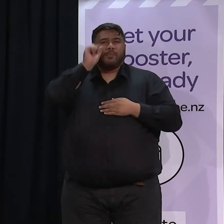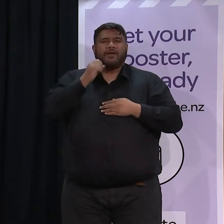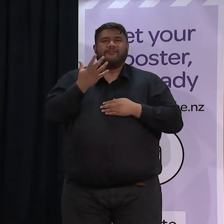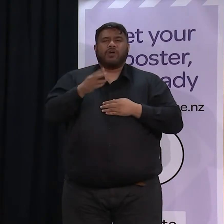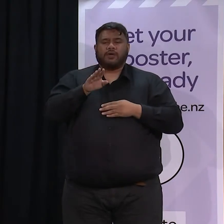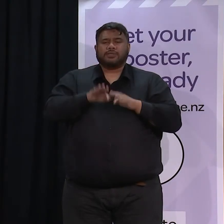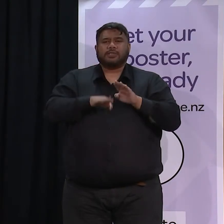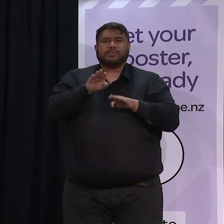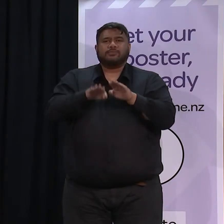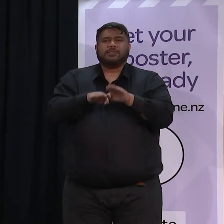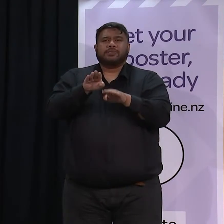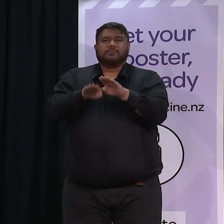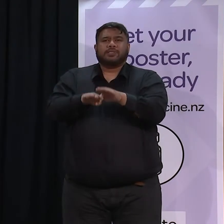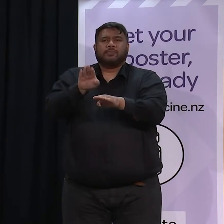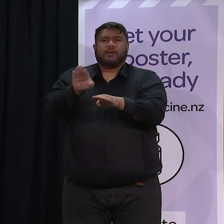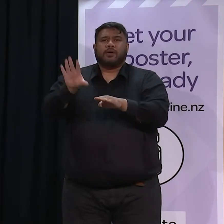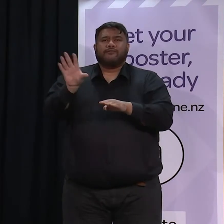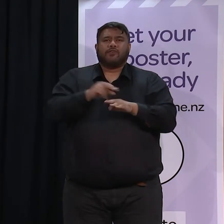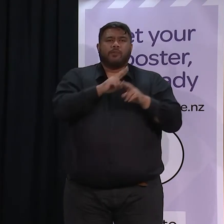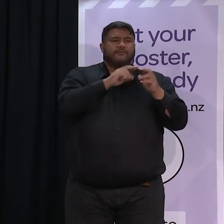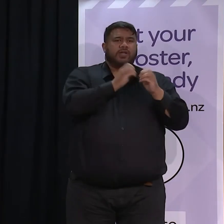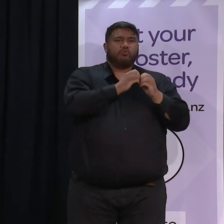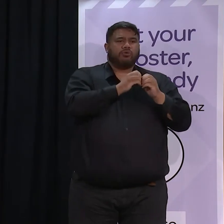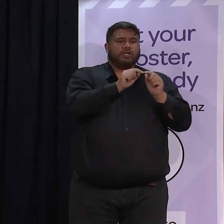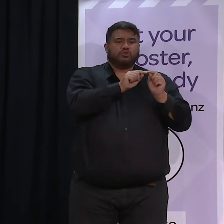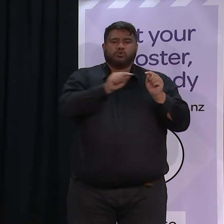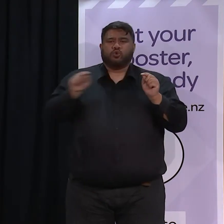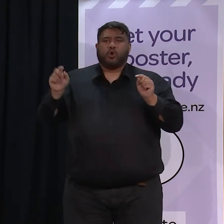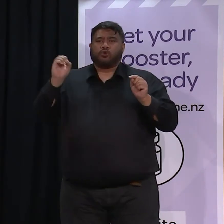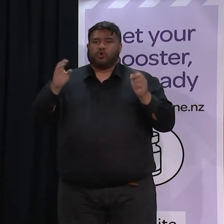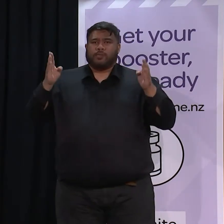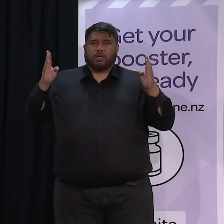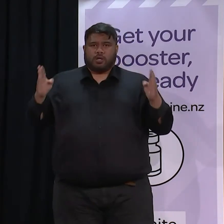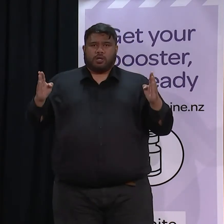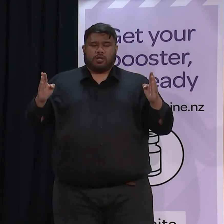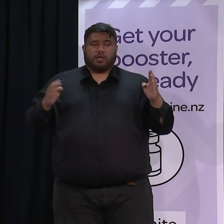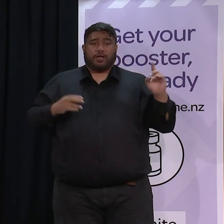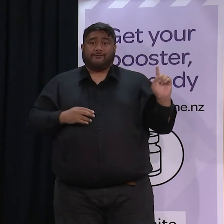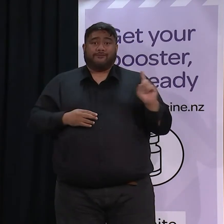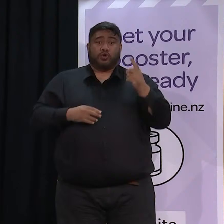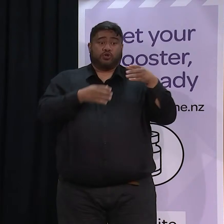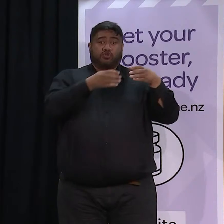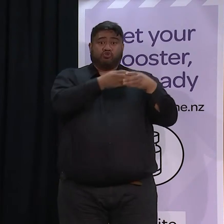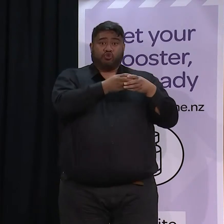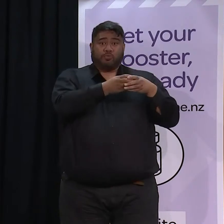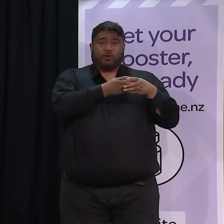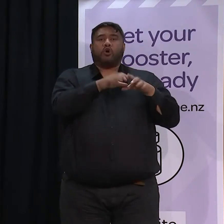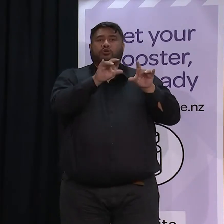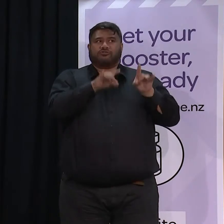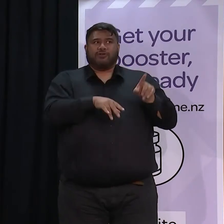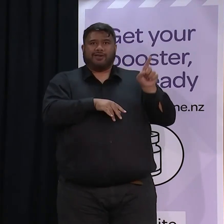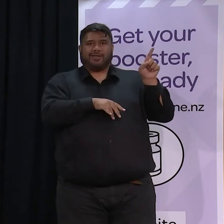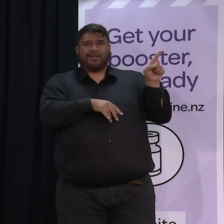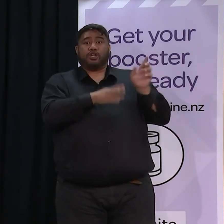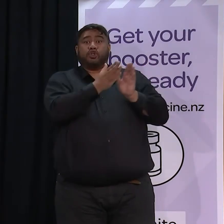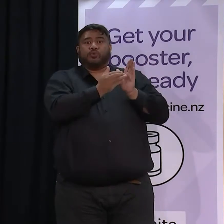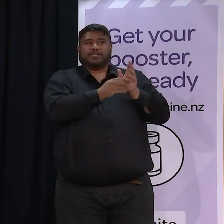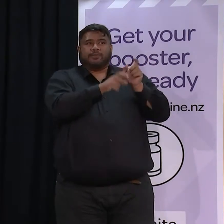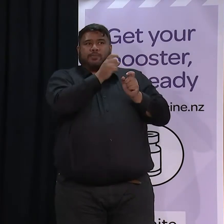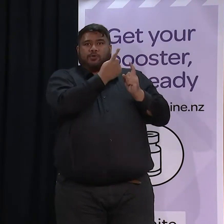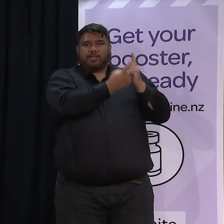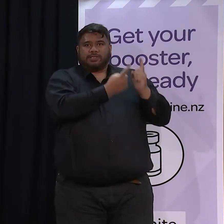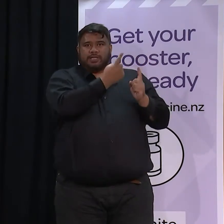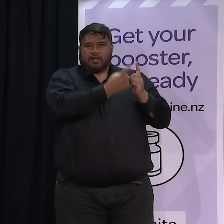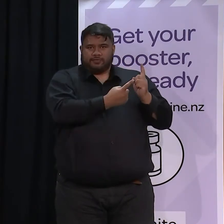coming to New Zealand between the end of February and October. The first group is New Zealanders coming from Australia, which started